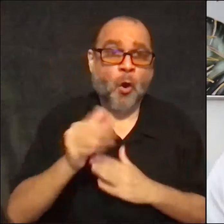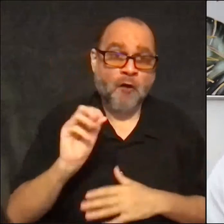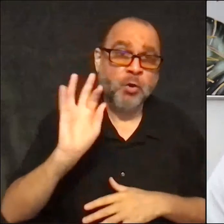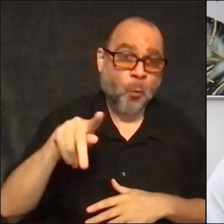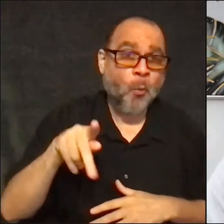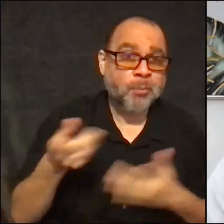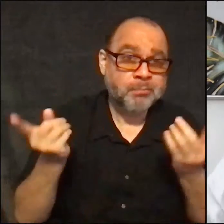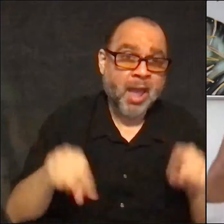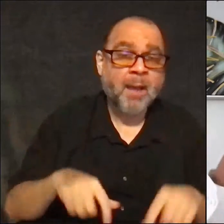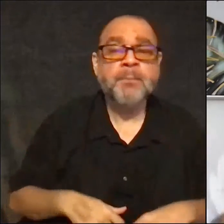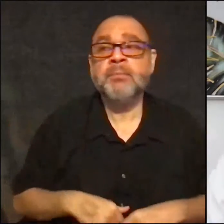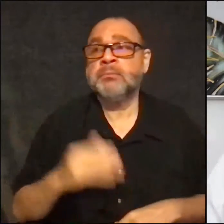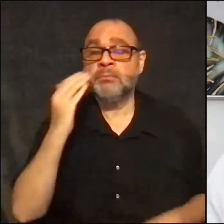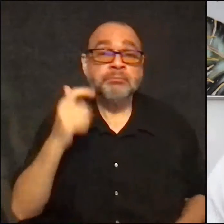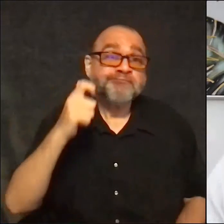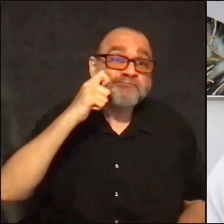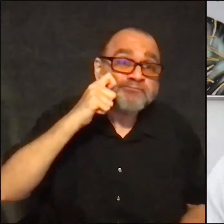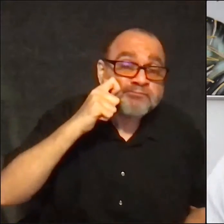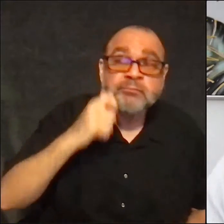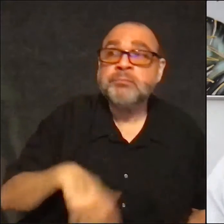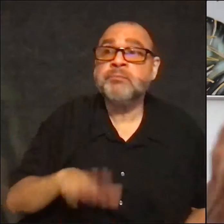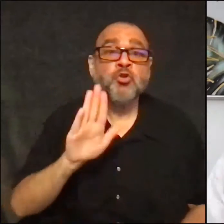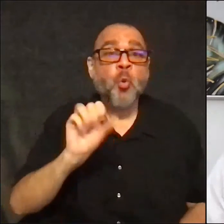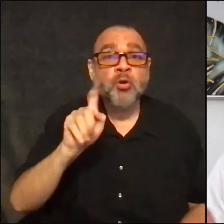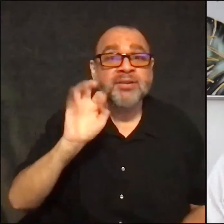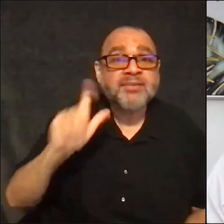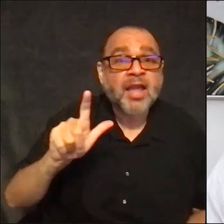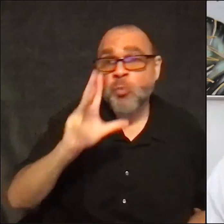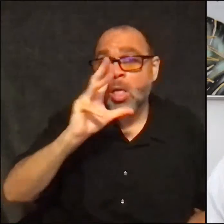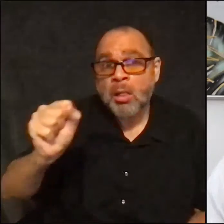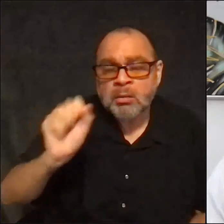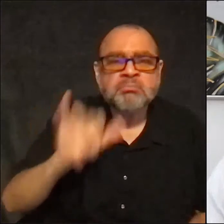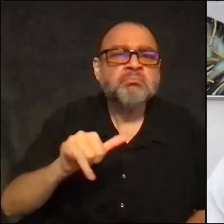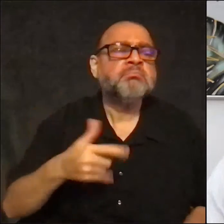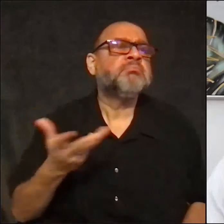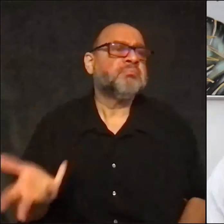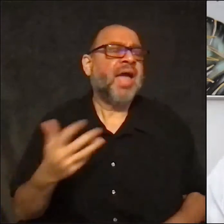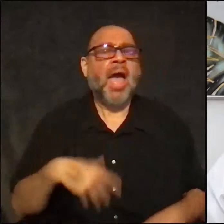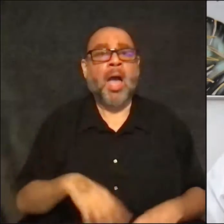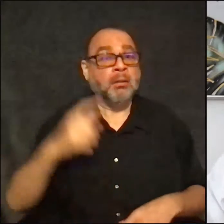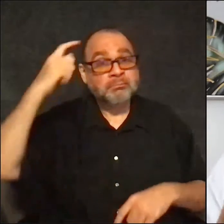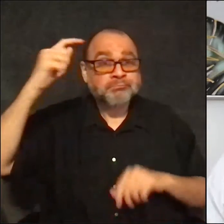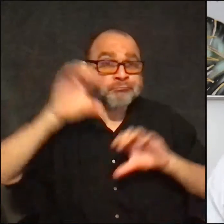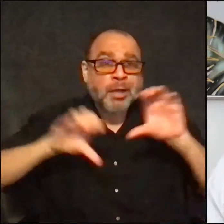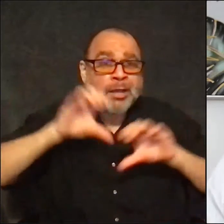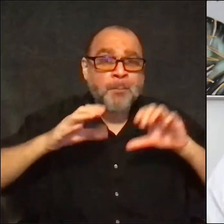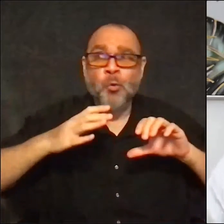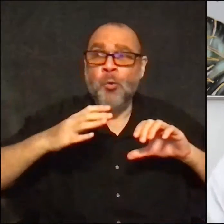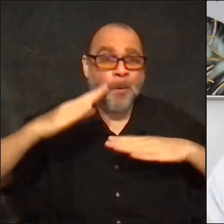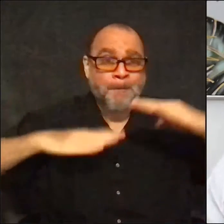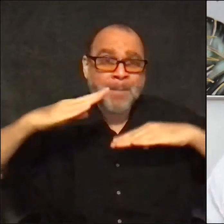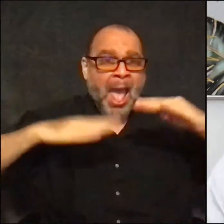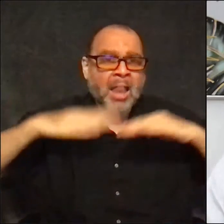sexual orientation, identity concerns, and also chemical imbalances in the brain, among many other things,